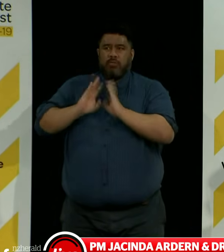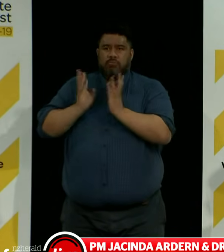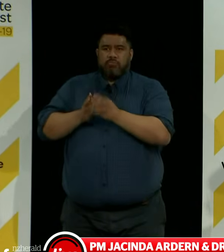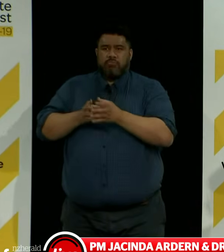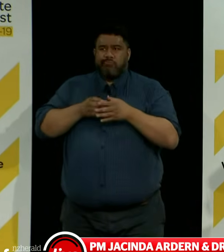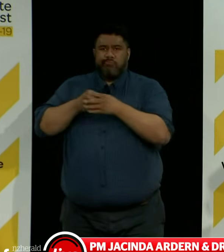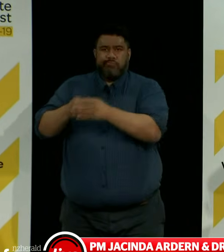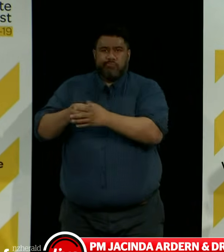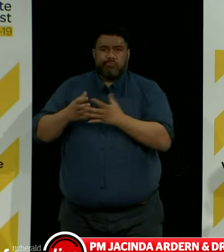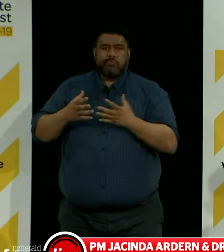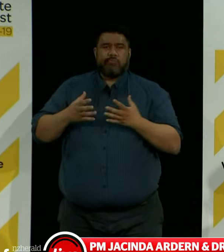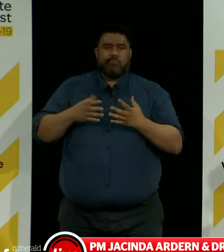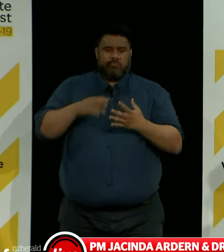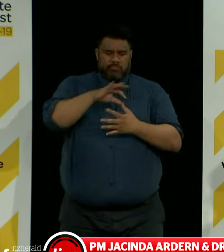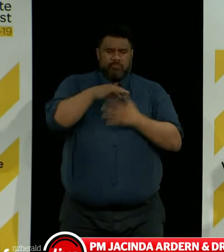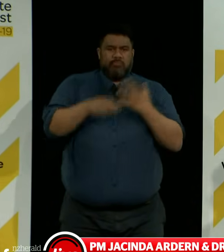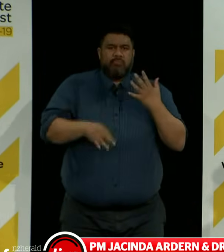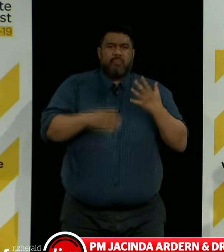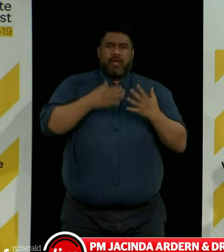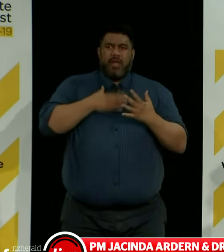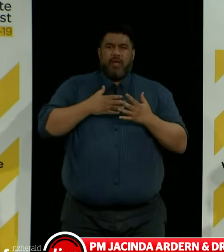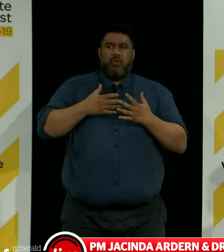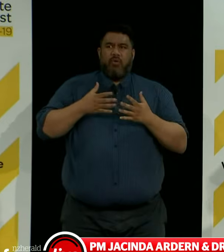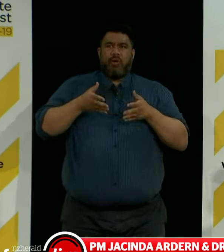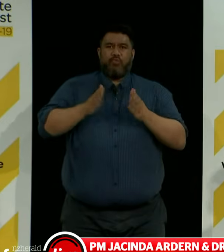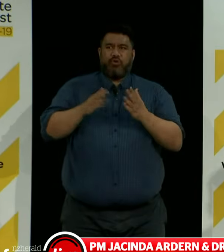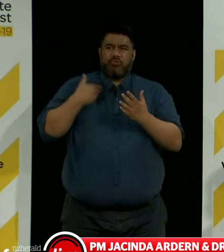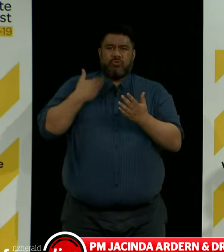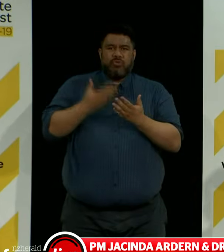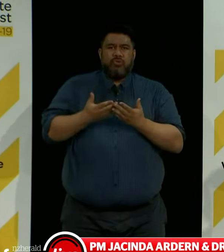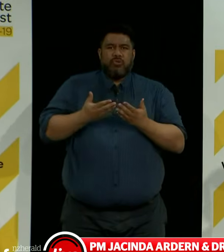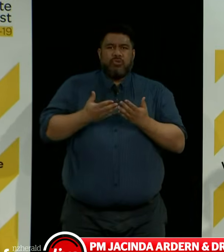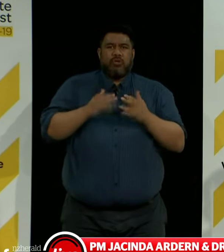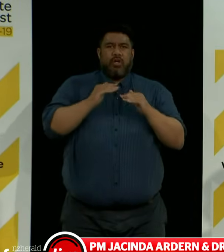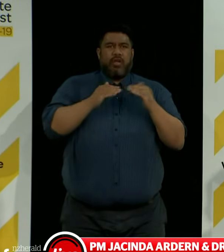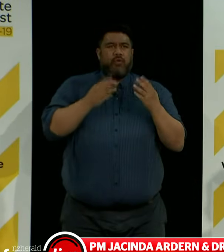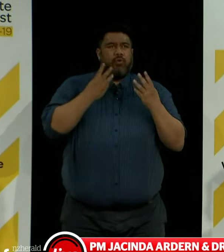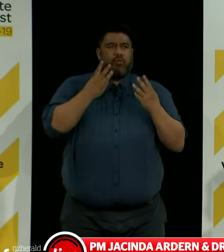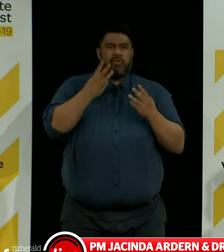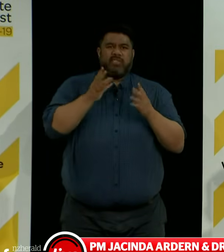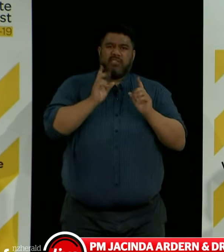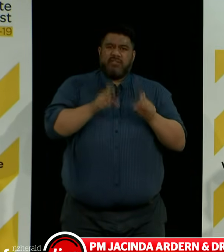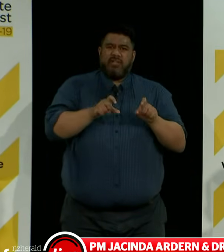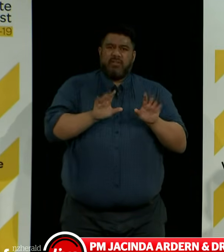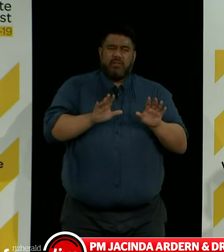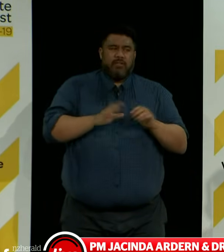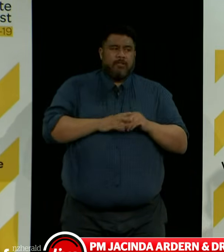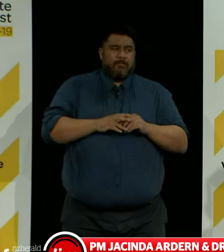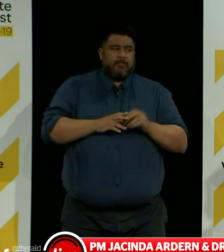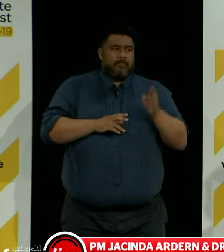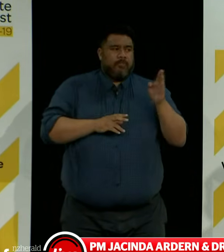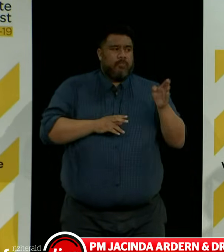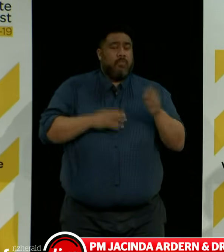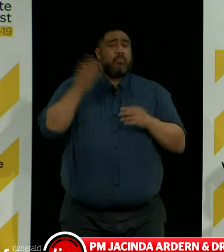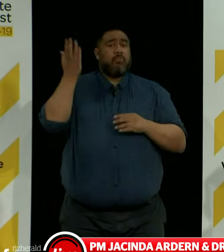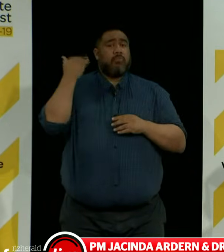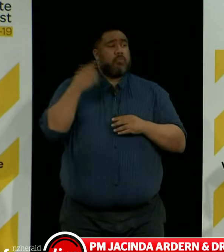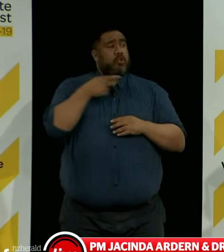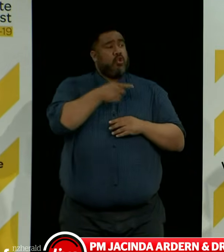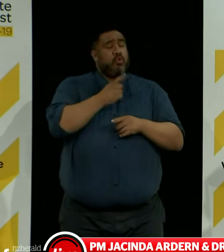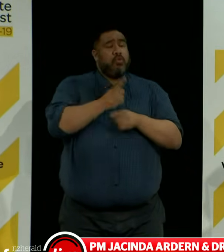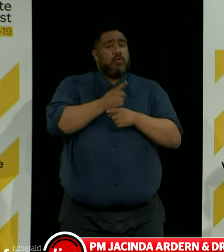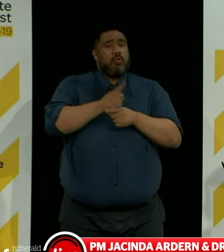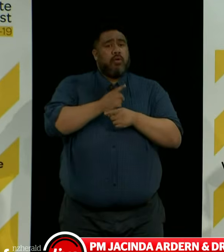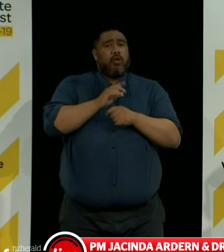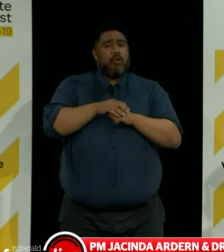the hallmark of our public health approach, and Auckland remains in alert level 3. When you were speaking with Derek earlier, you talked about the need